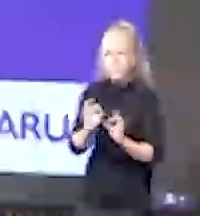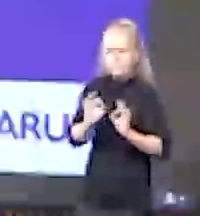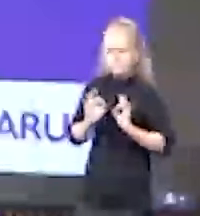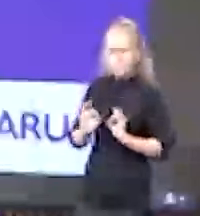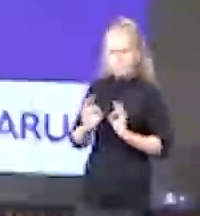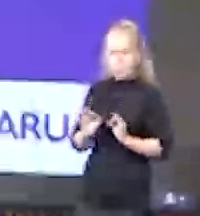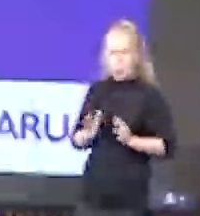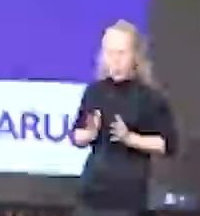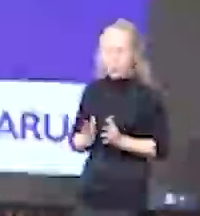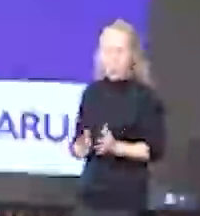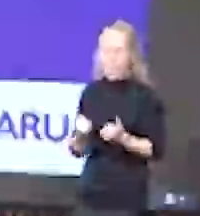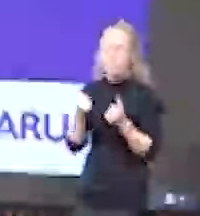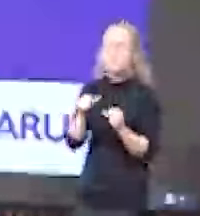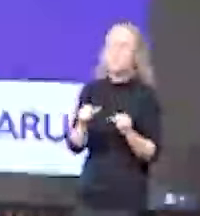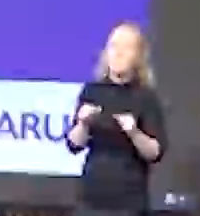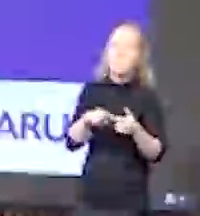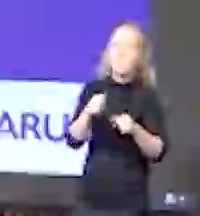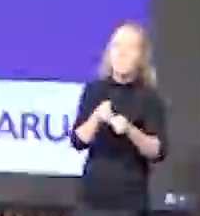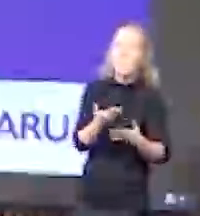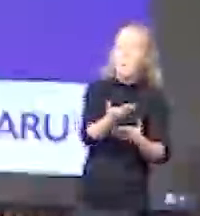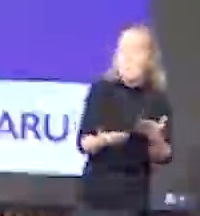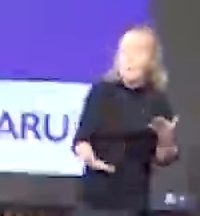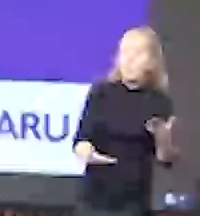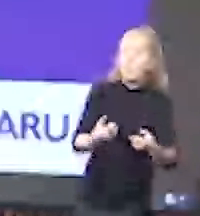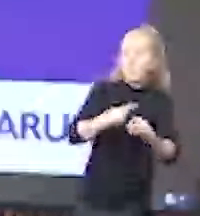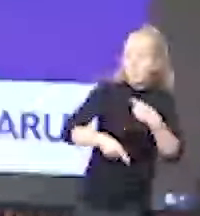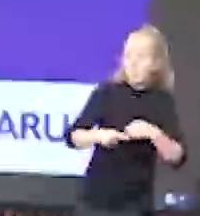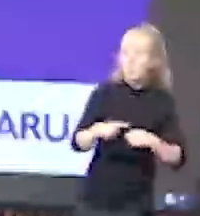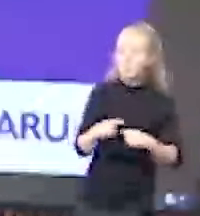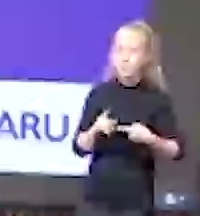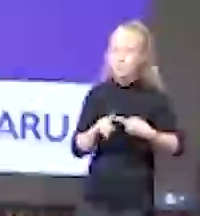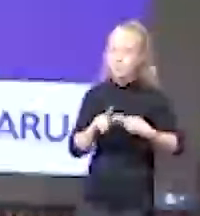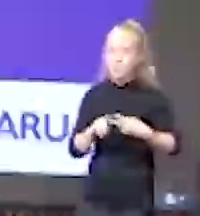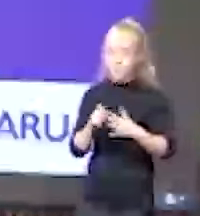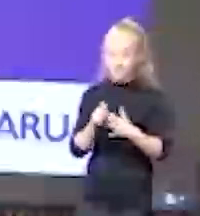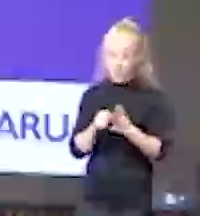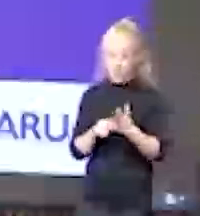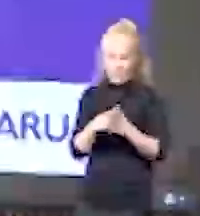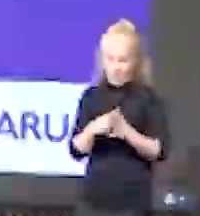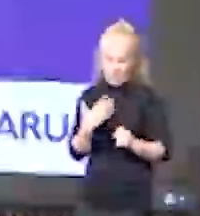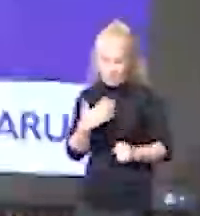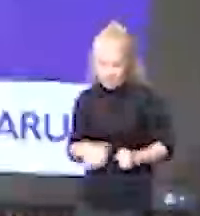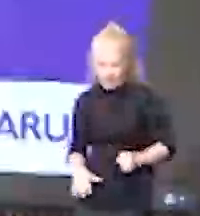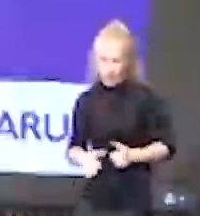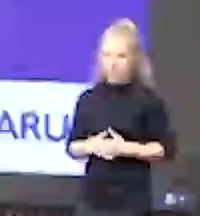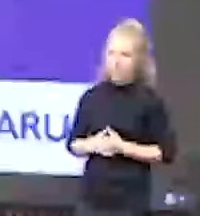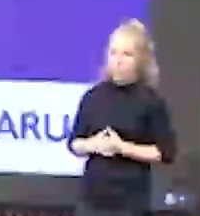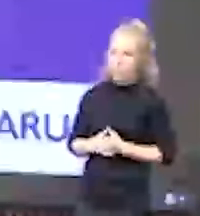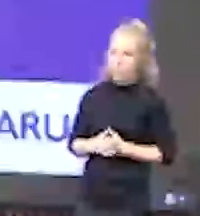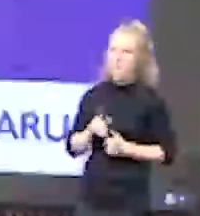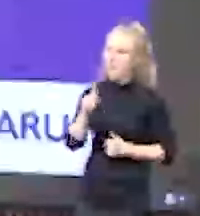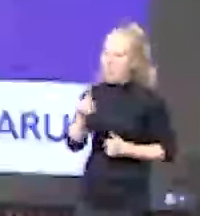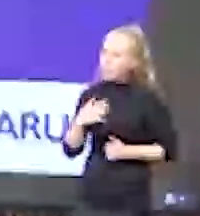that uses all those sort of narrative storytelling techniques, that's got some good data backing it up, but also doesn't just stop at